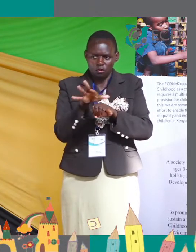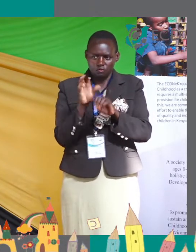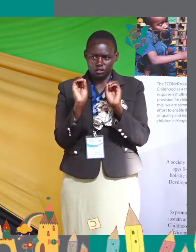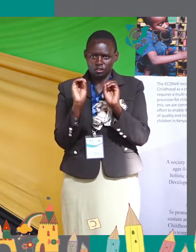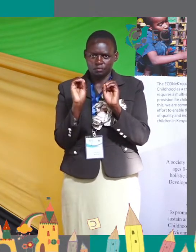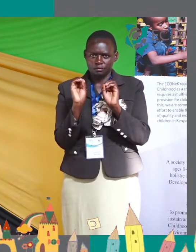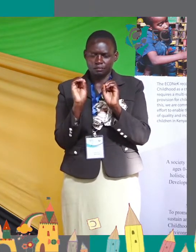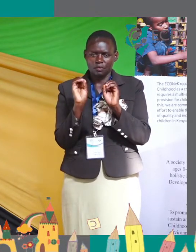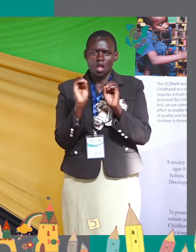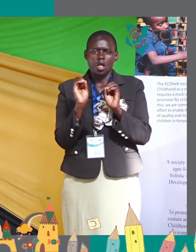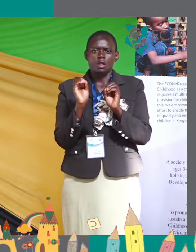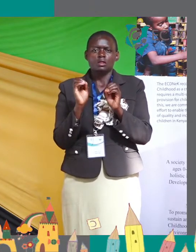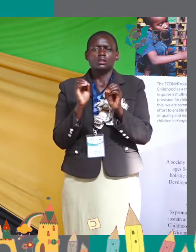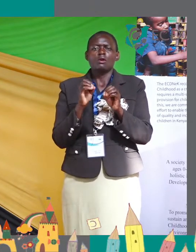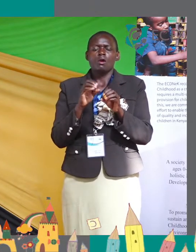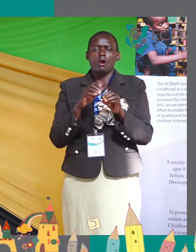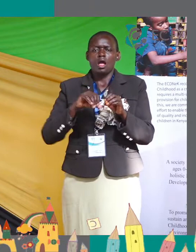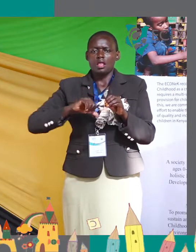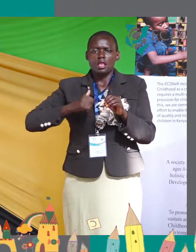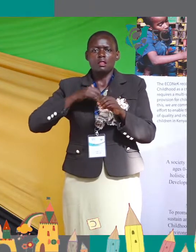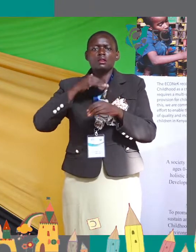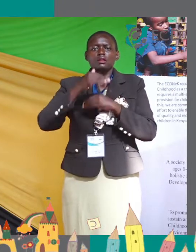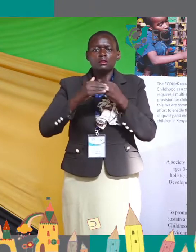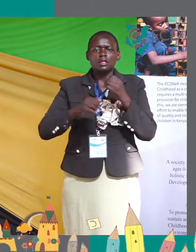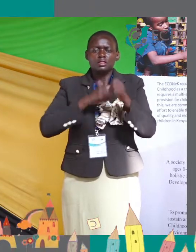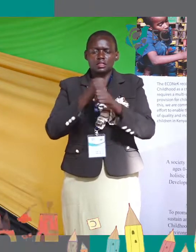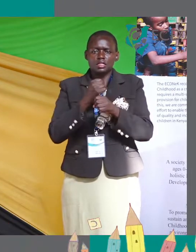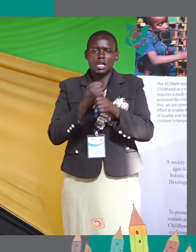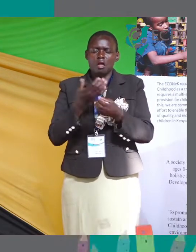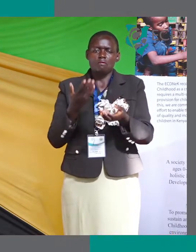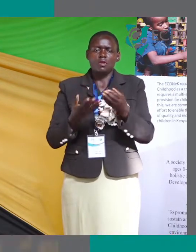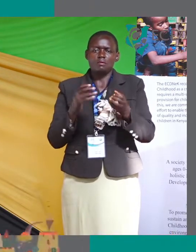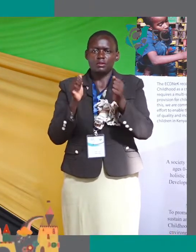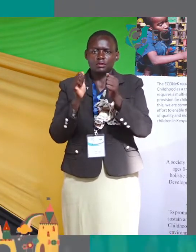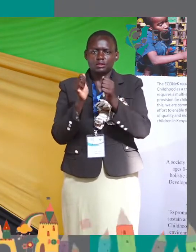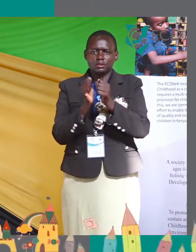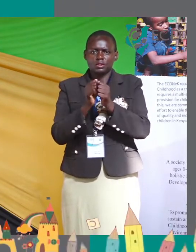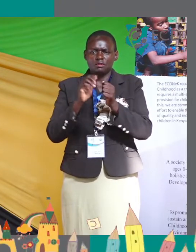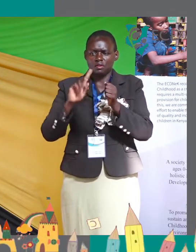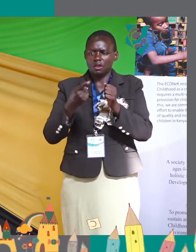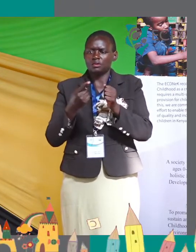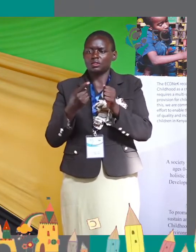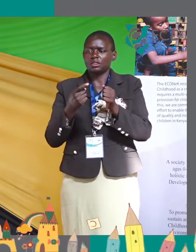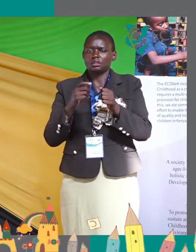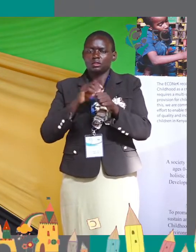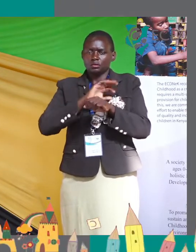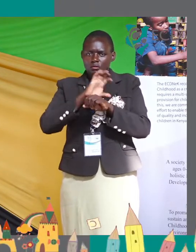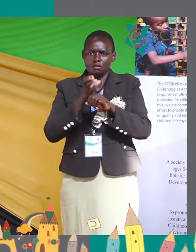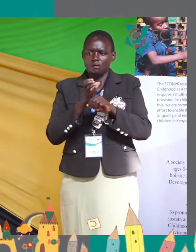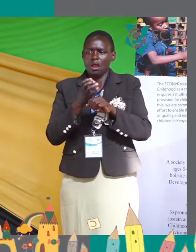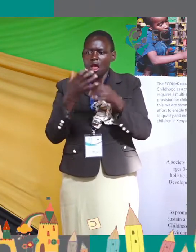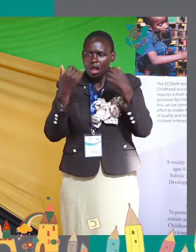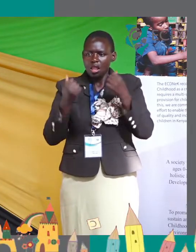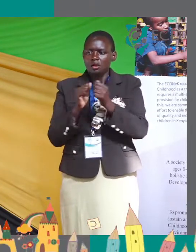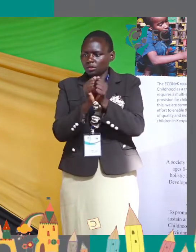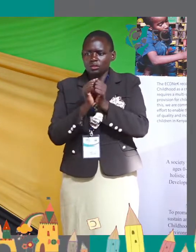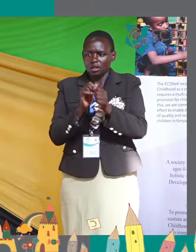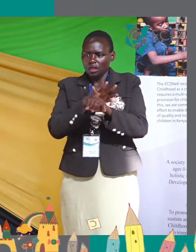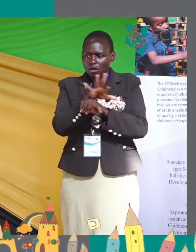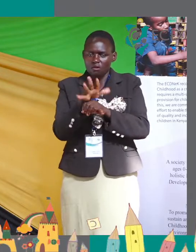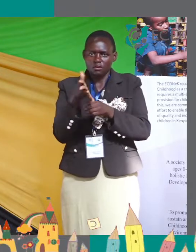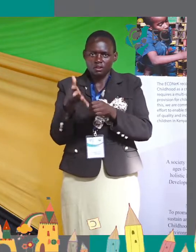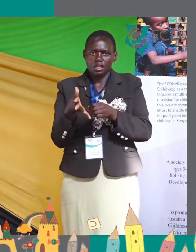2018-2019, almost 400,000 were pregnant, no COVID. Now with COVID, that the